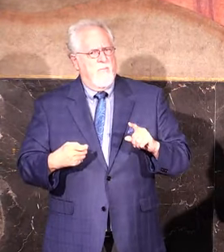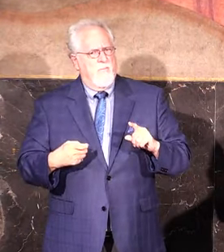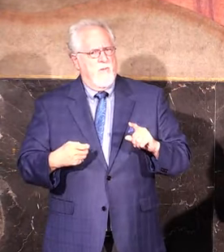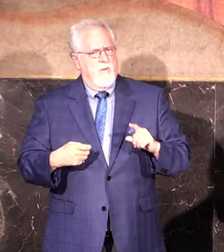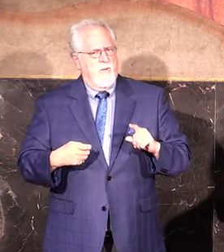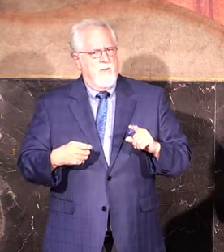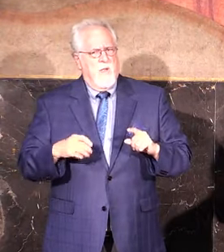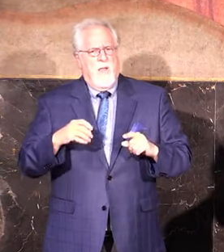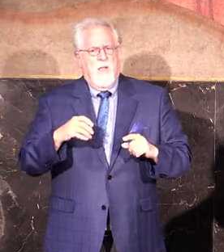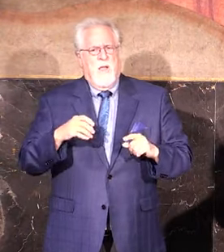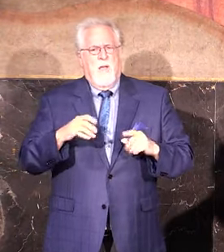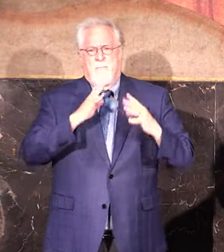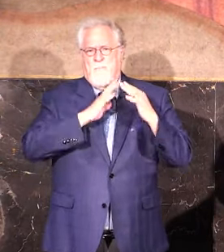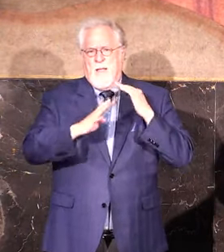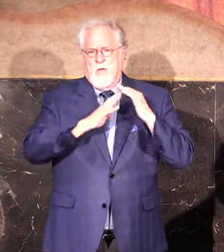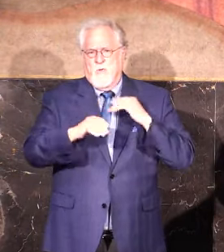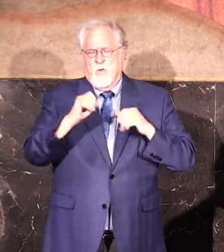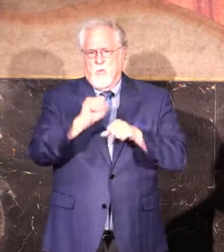migrant worker